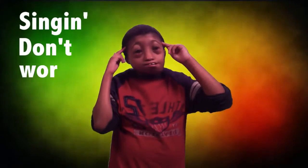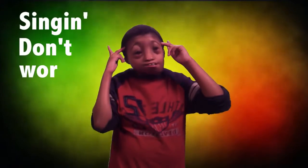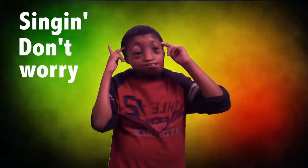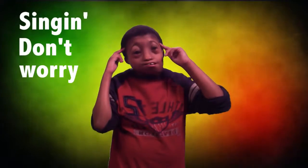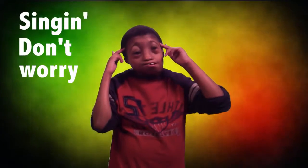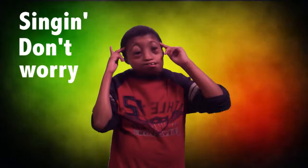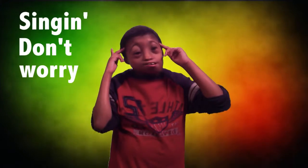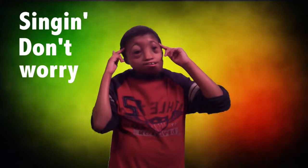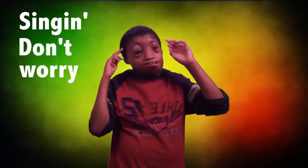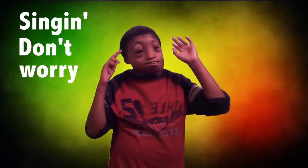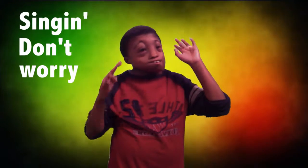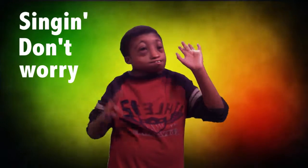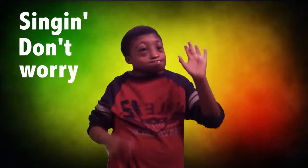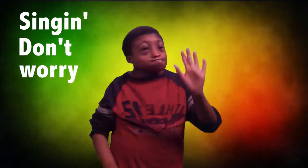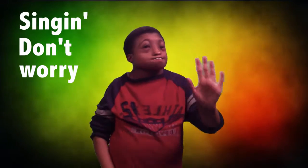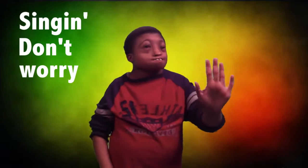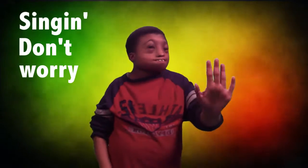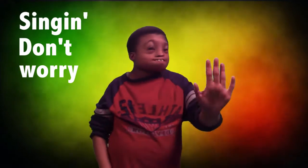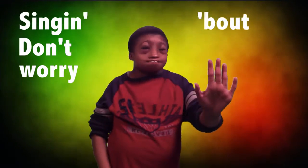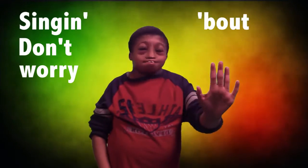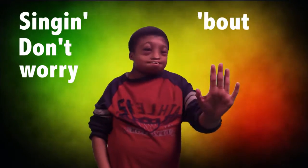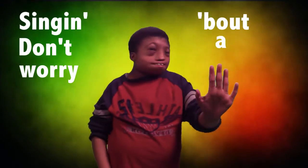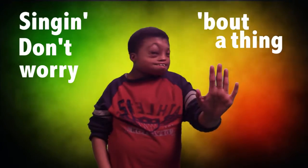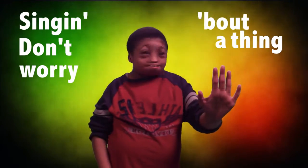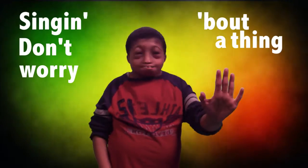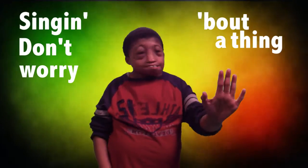worry Don't worry About a thing